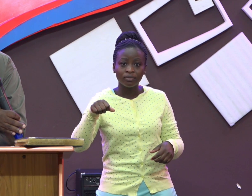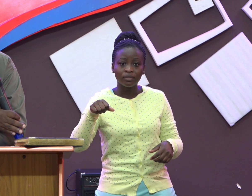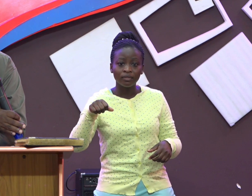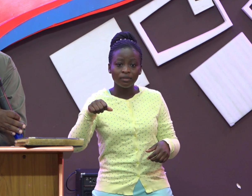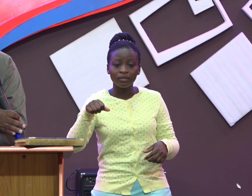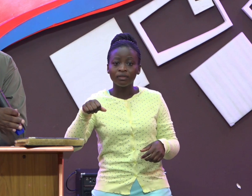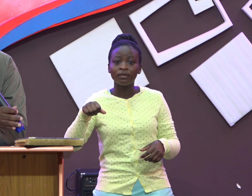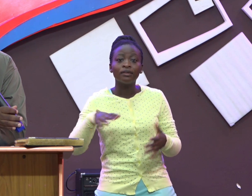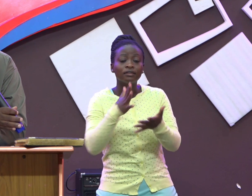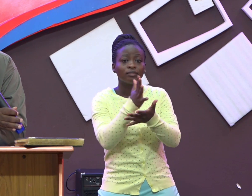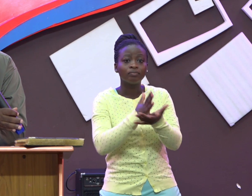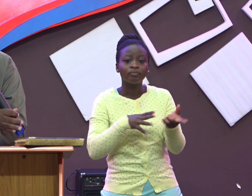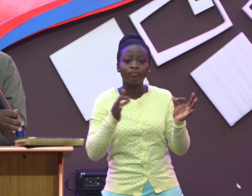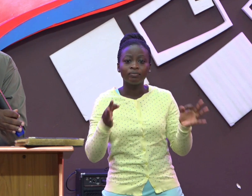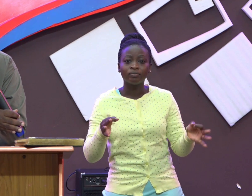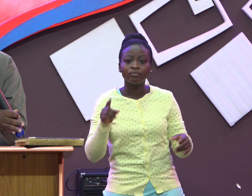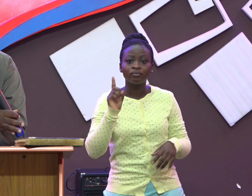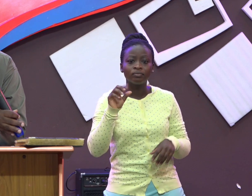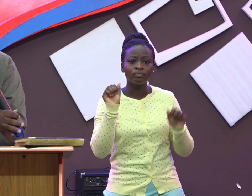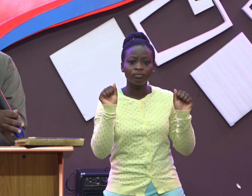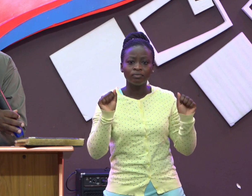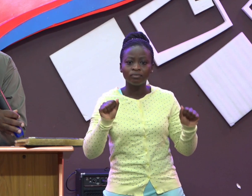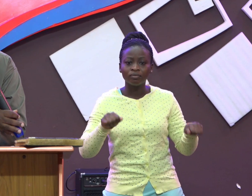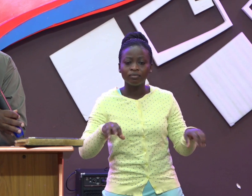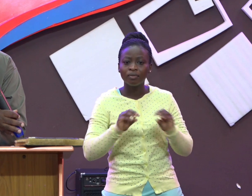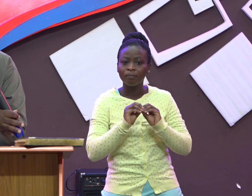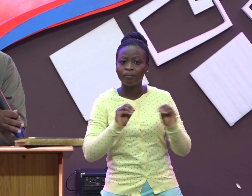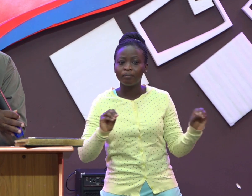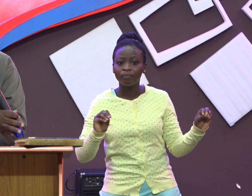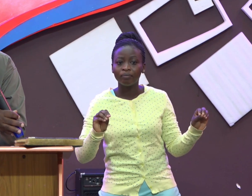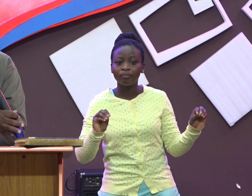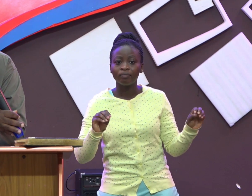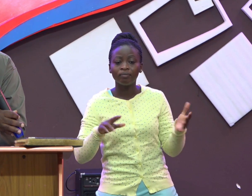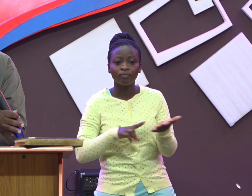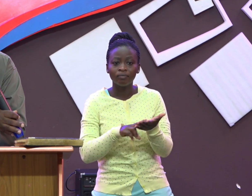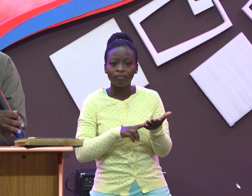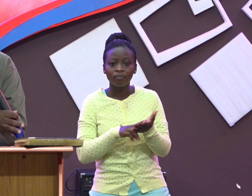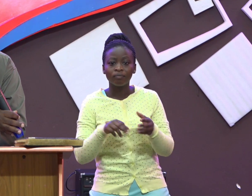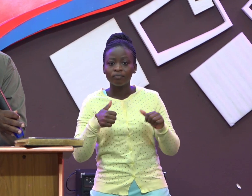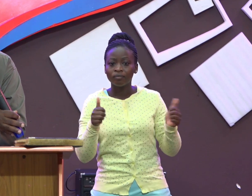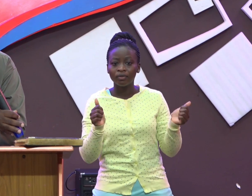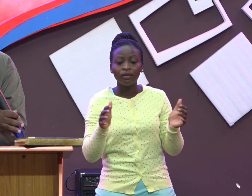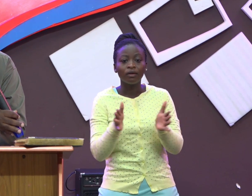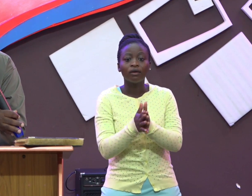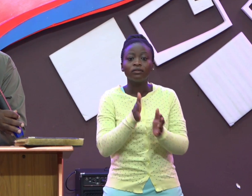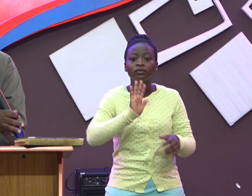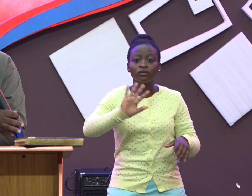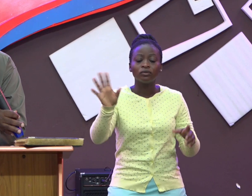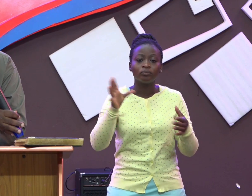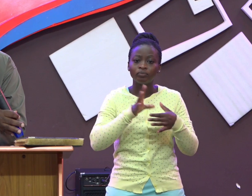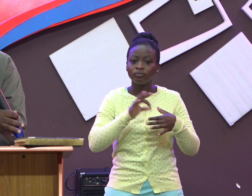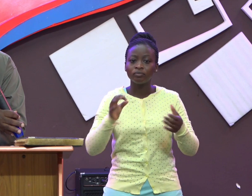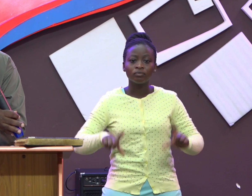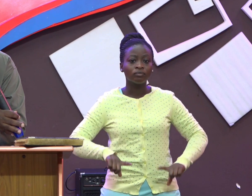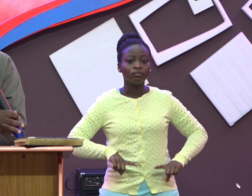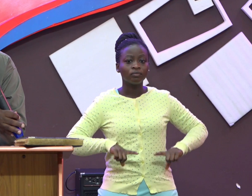jalira. There are some things you can be slack on. Obulamu obw'omwoyo buli mugwe ne buliikinga. That your spiritual life can leak out of you. Ate olina